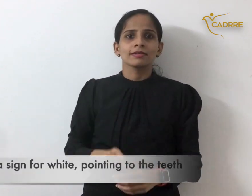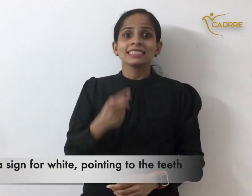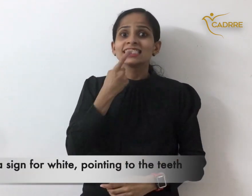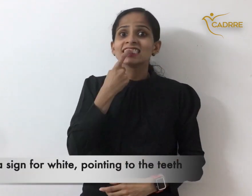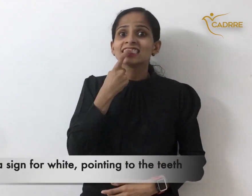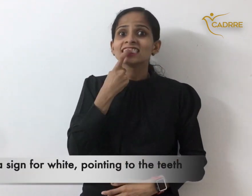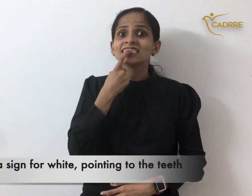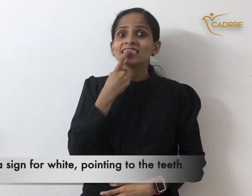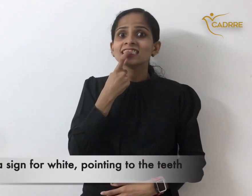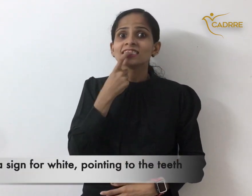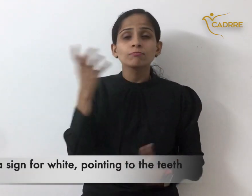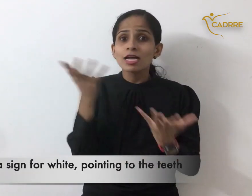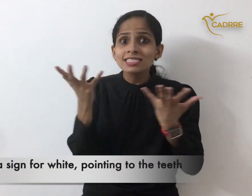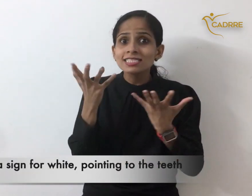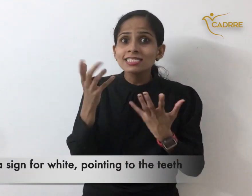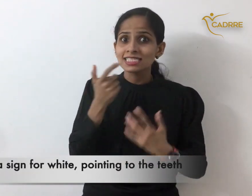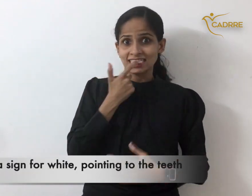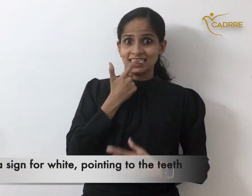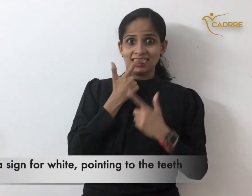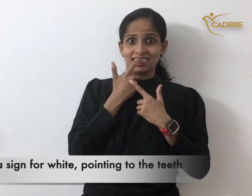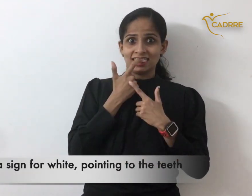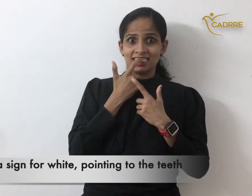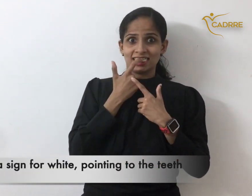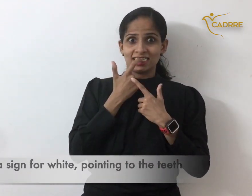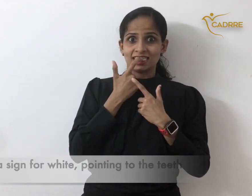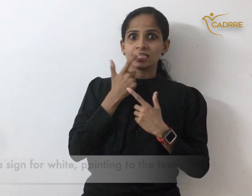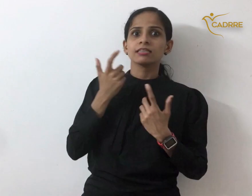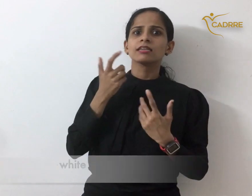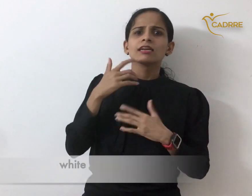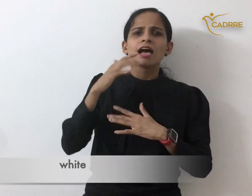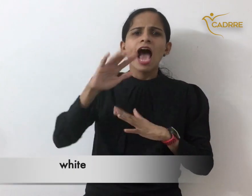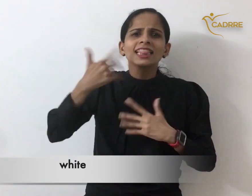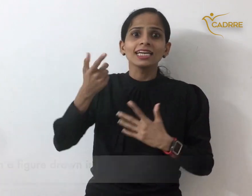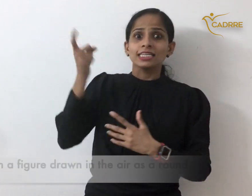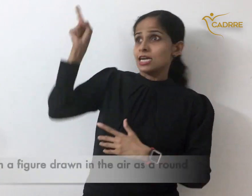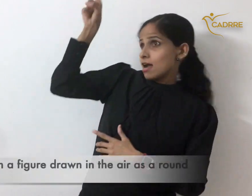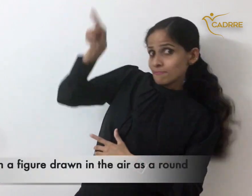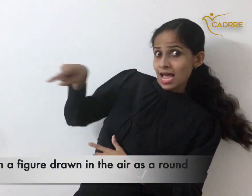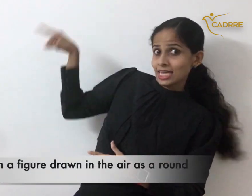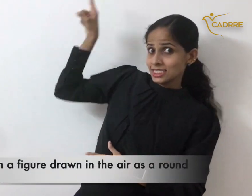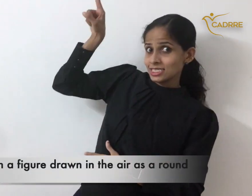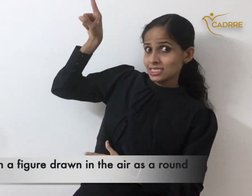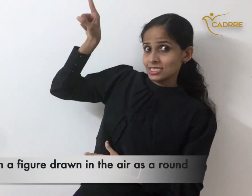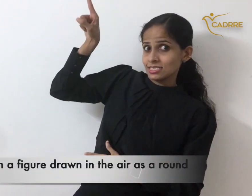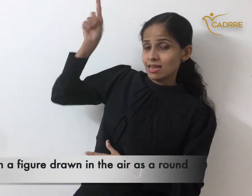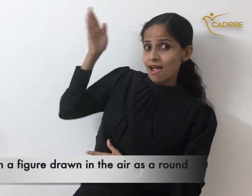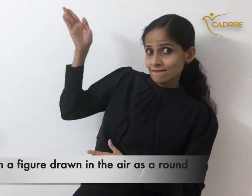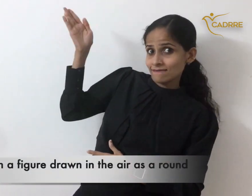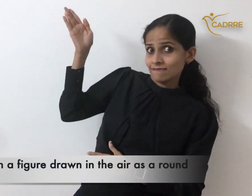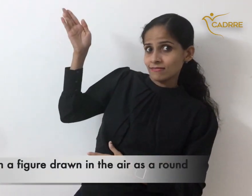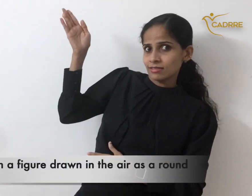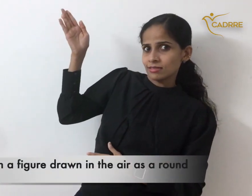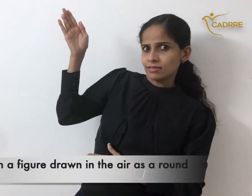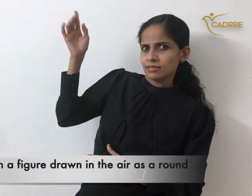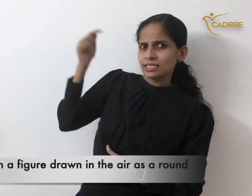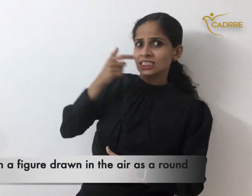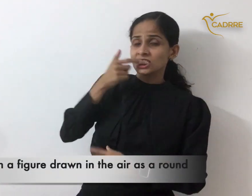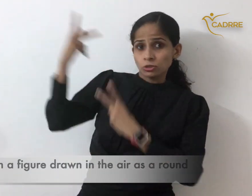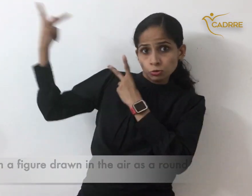This is the sign for white, pointing to the teeth, white. And then a figure drawn in the air as a round.